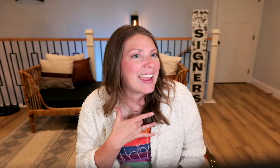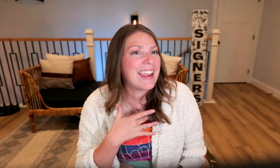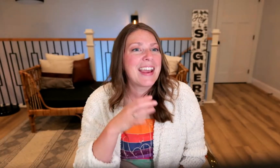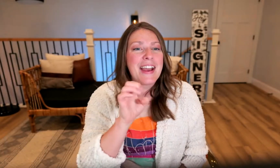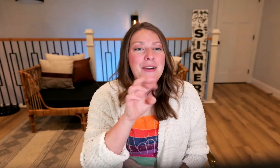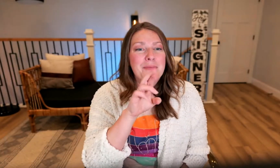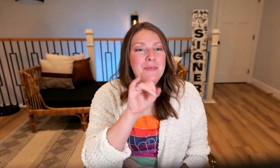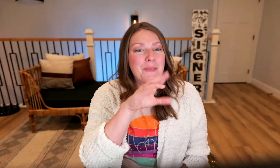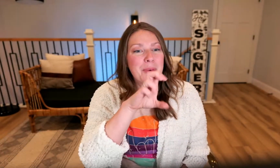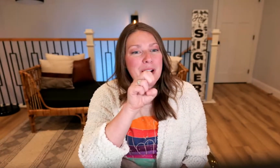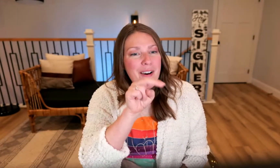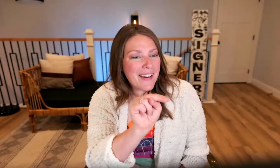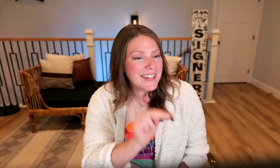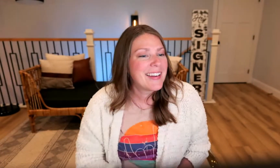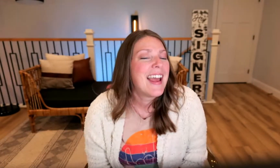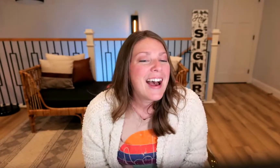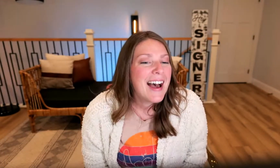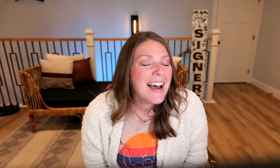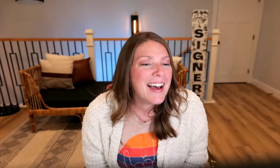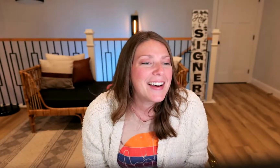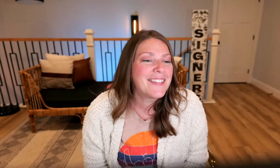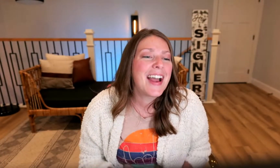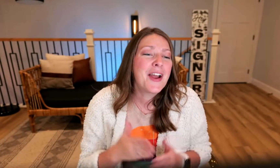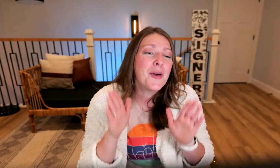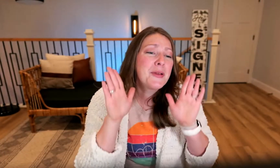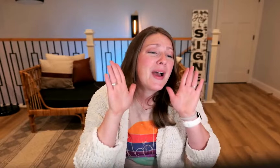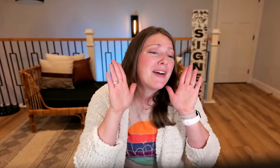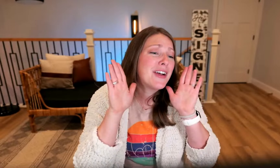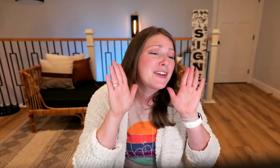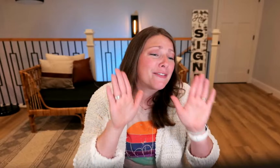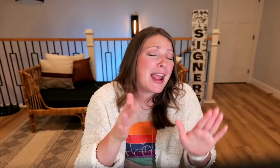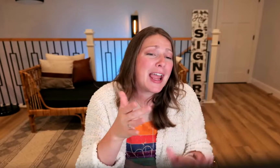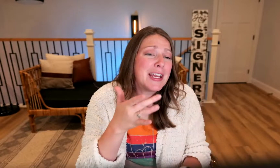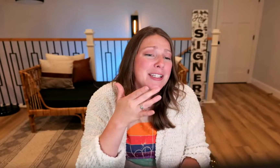birthday, Breon. I hope you have a great